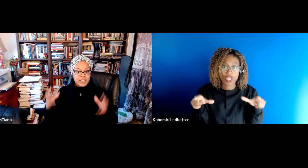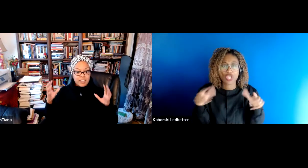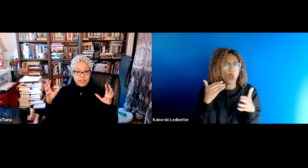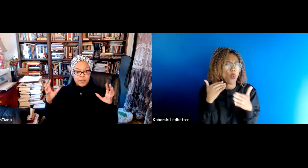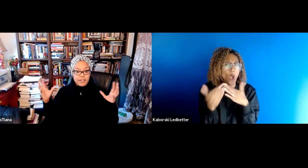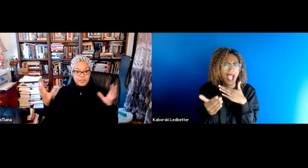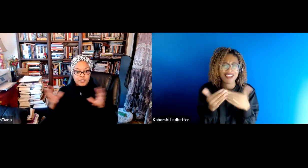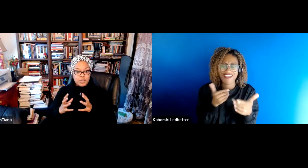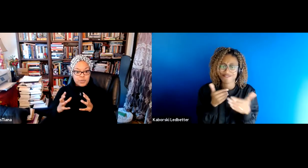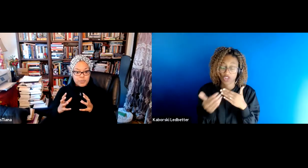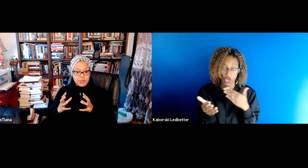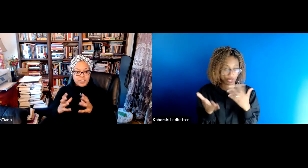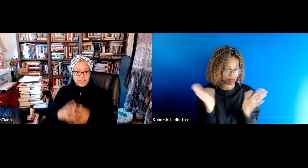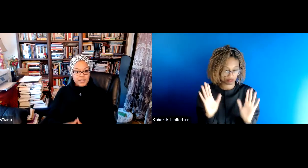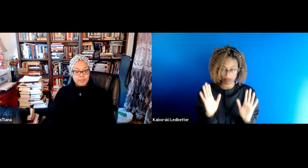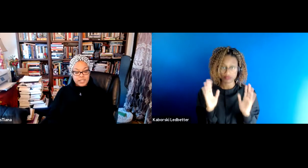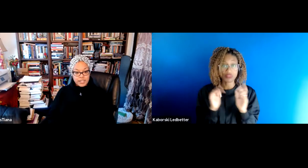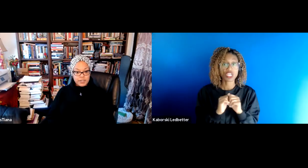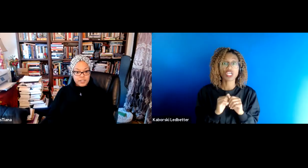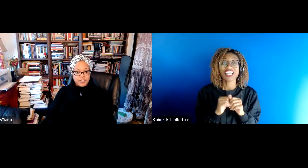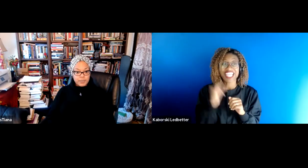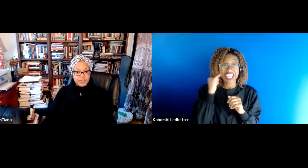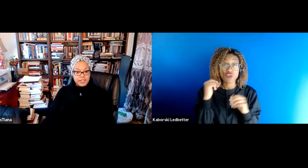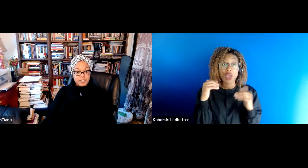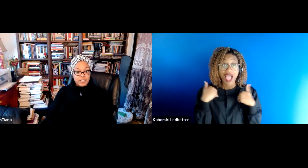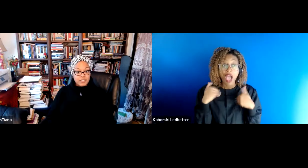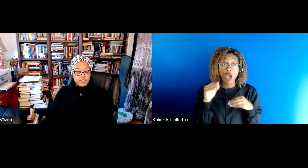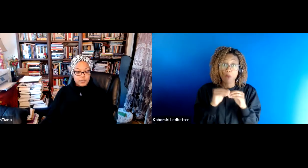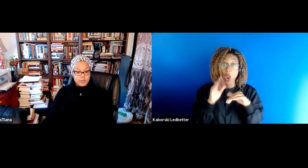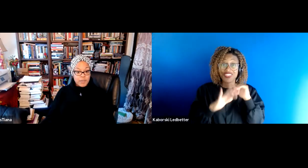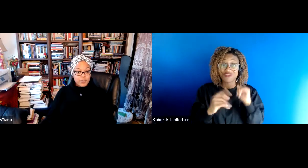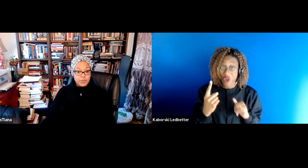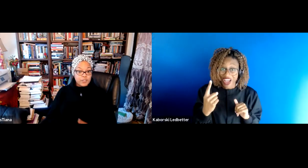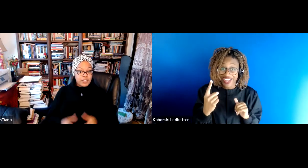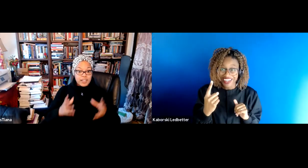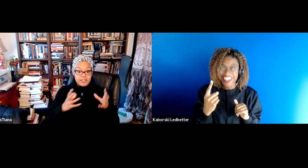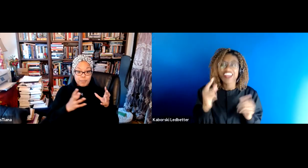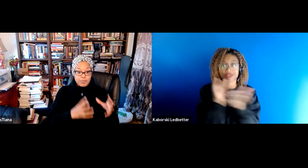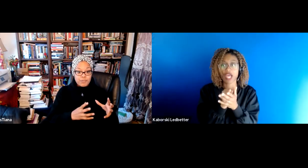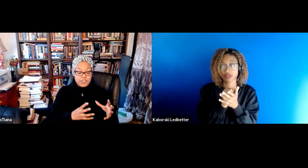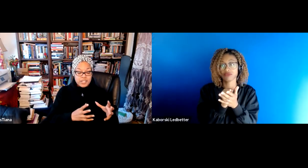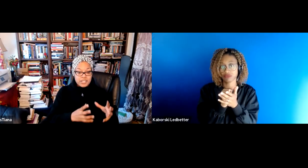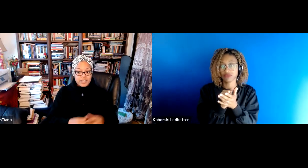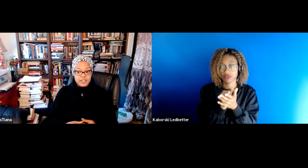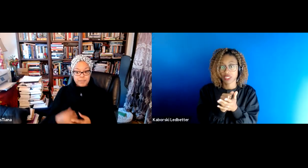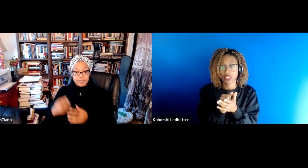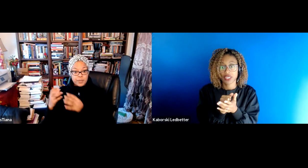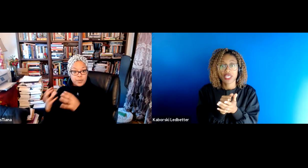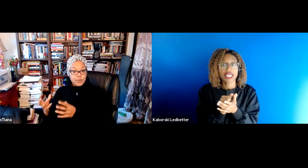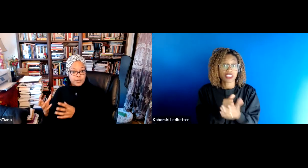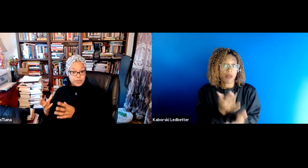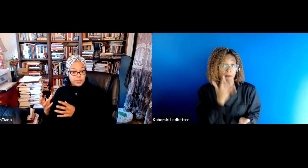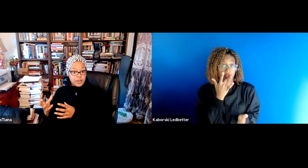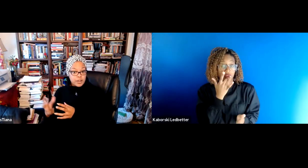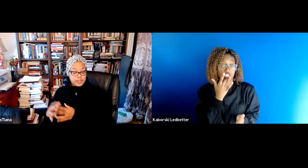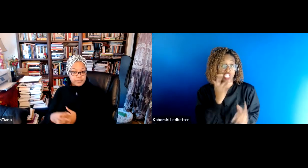that whenever two or more of them come together in an experience, that should matter, whether it's a privileged identity